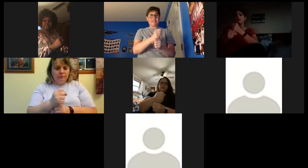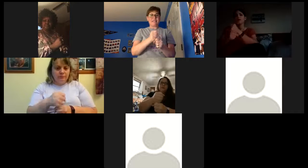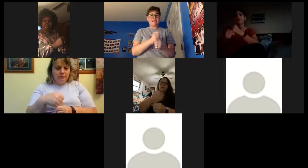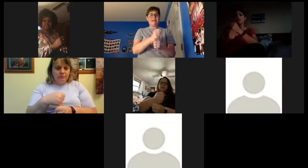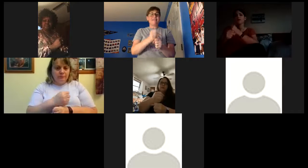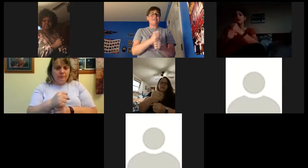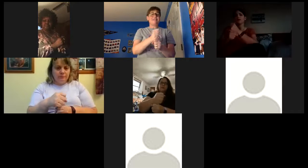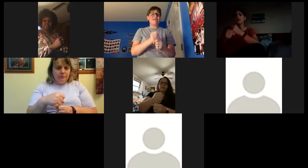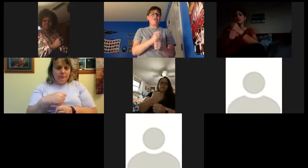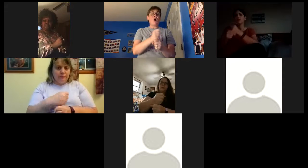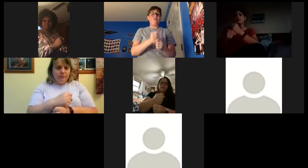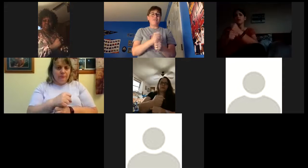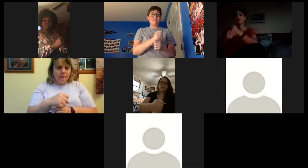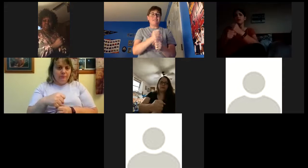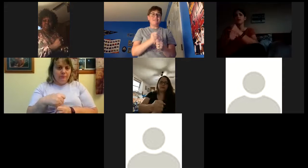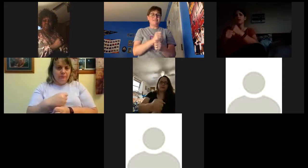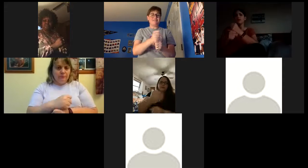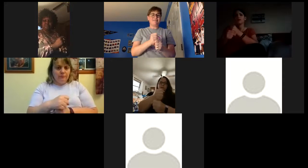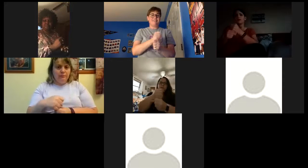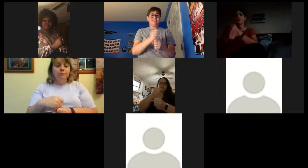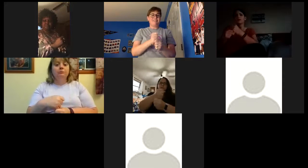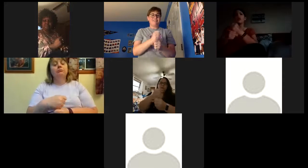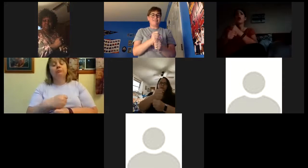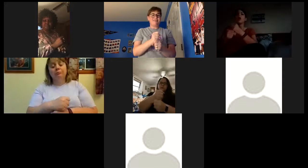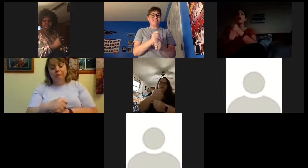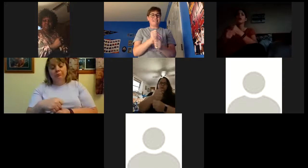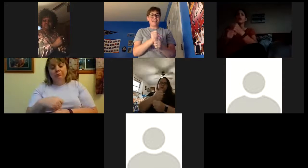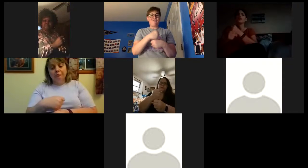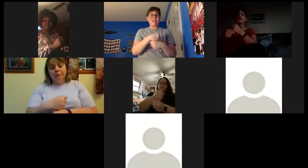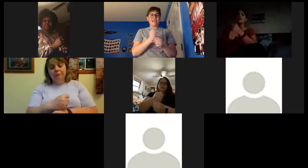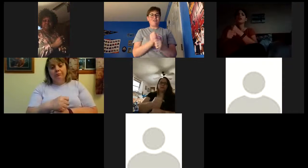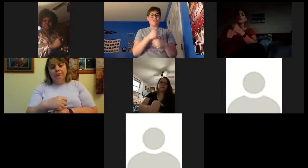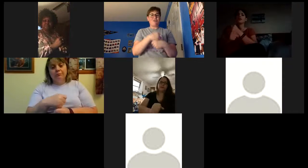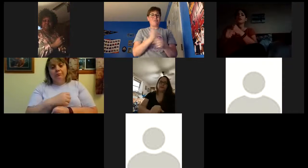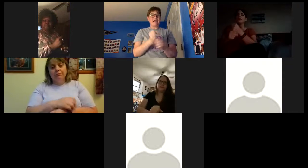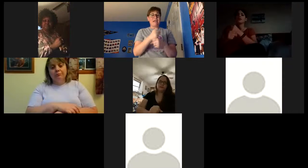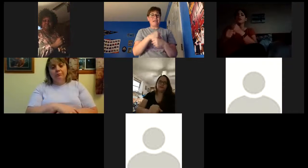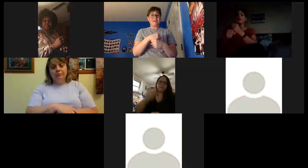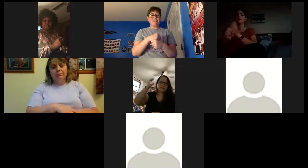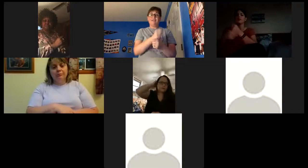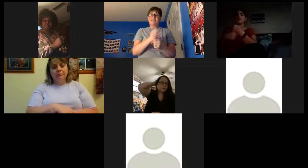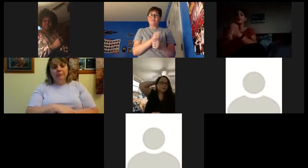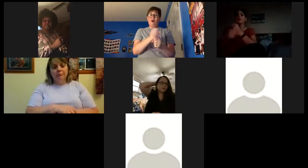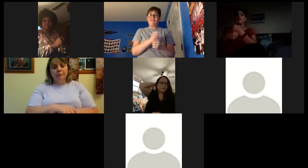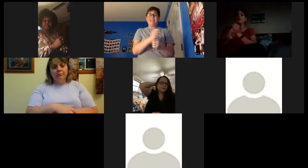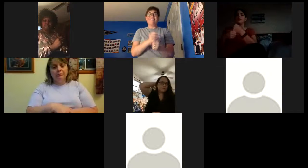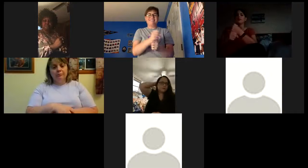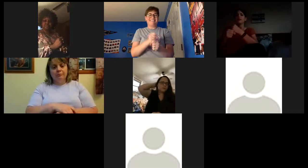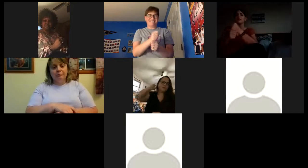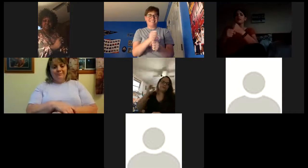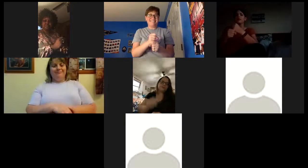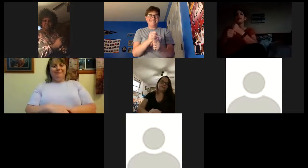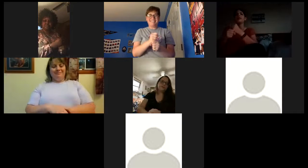our list. This is a sign for coffee. So it's kind of funny how you could make some coffee.